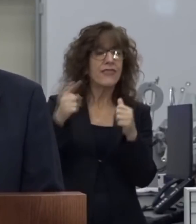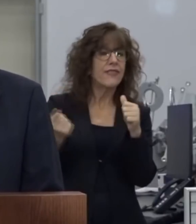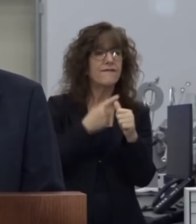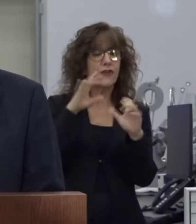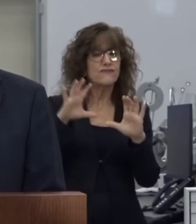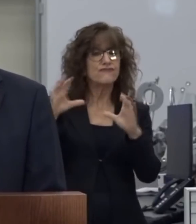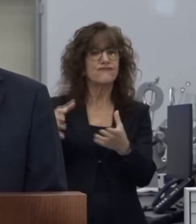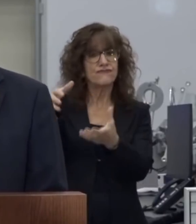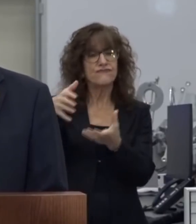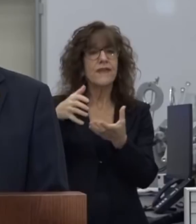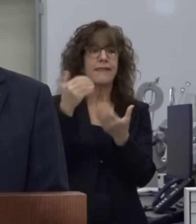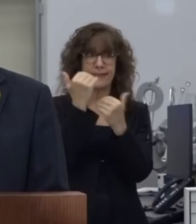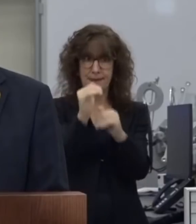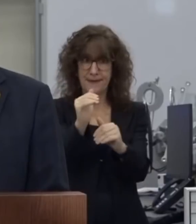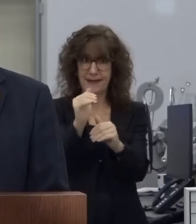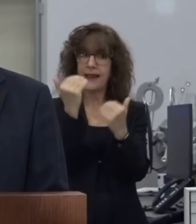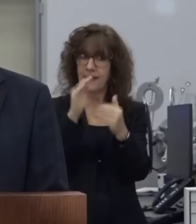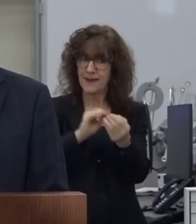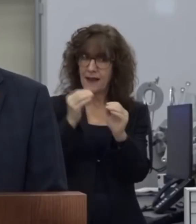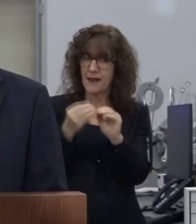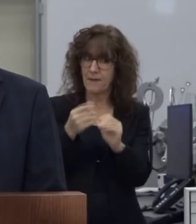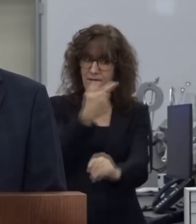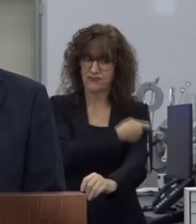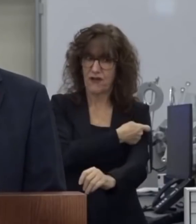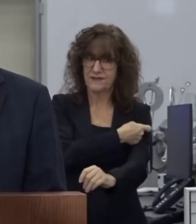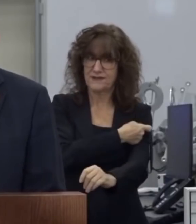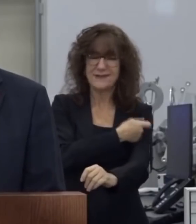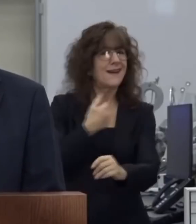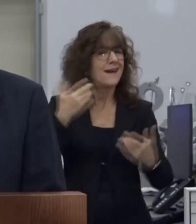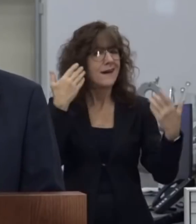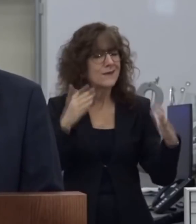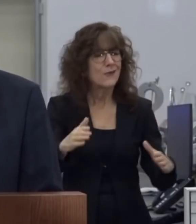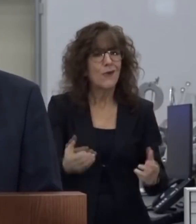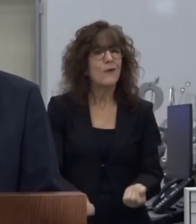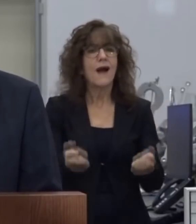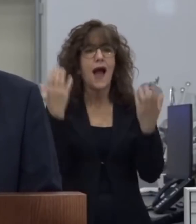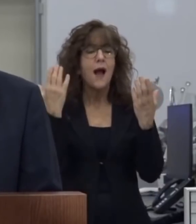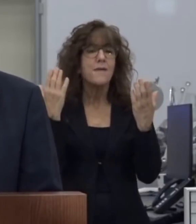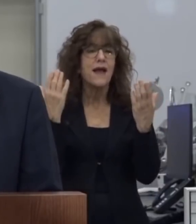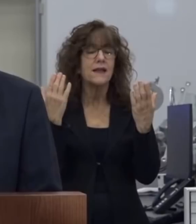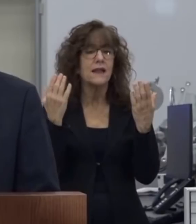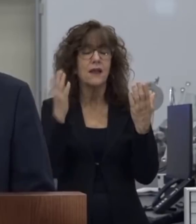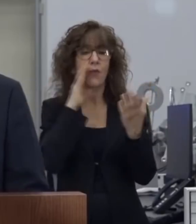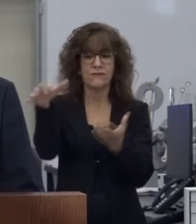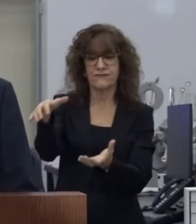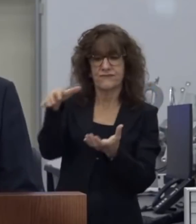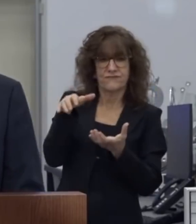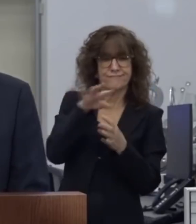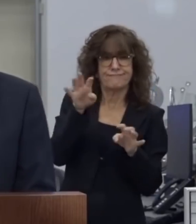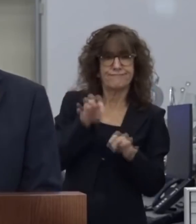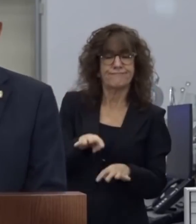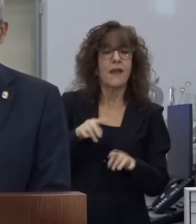will be limited. It'll be a limited number of shots. We don't know for sure how many doses will initially come to Prince George's